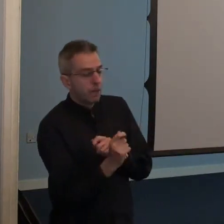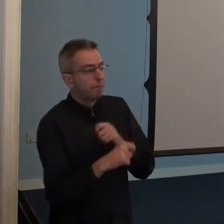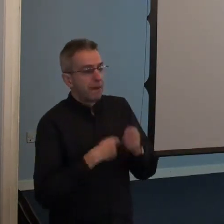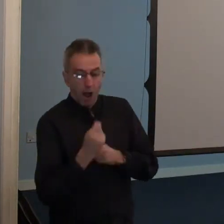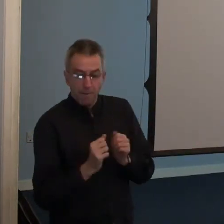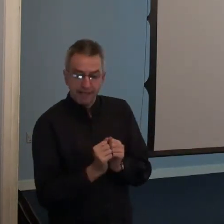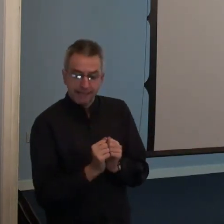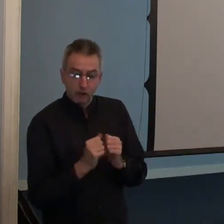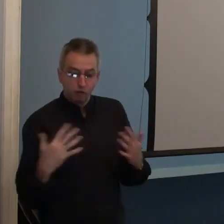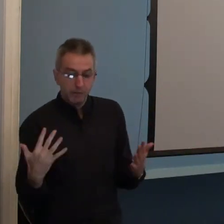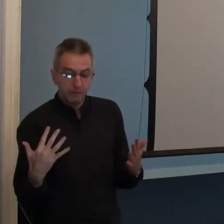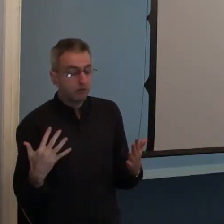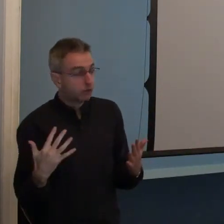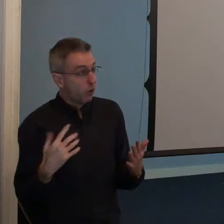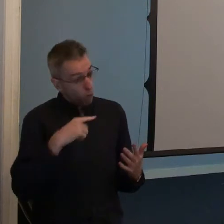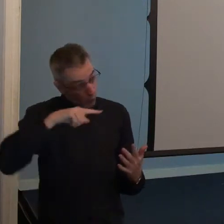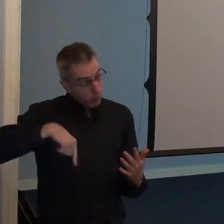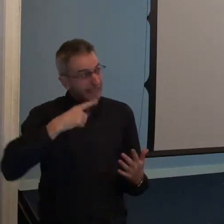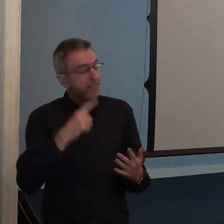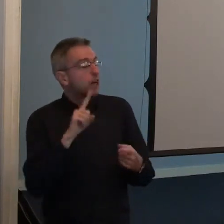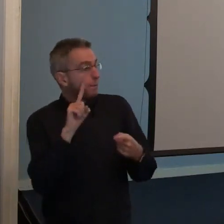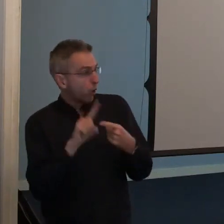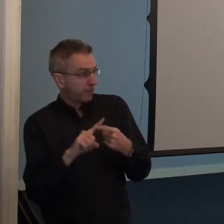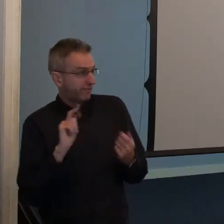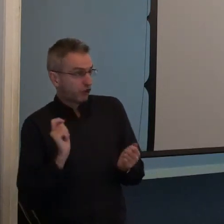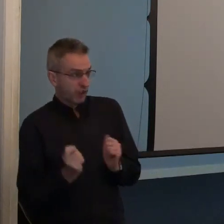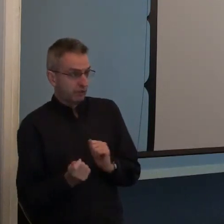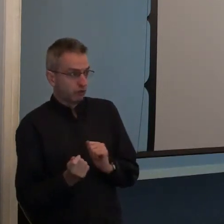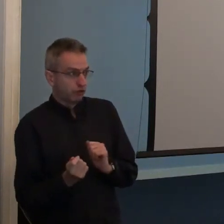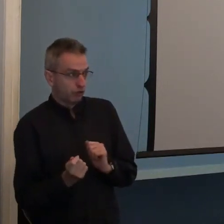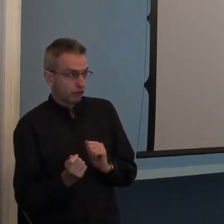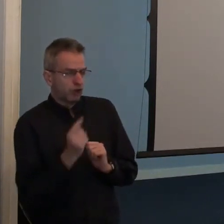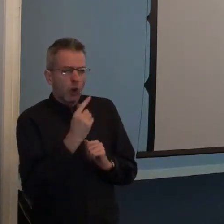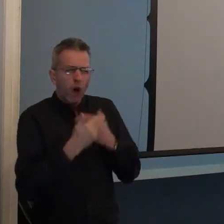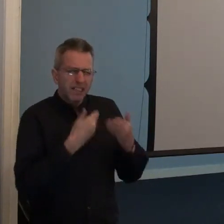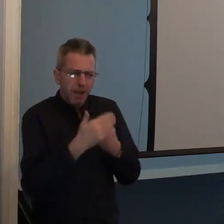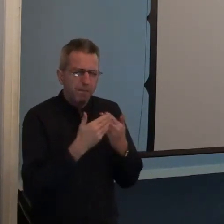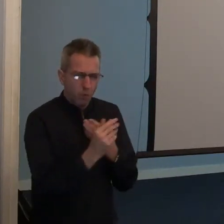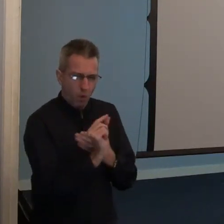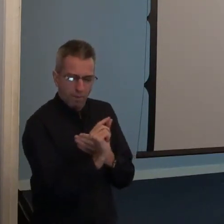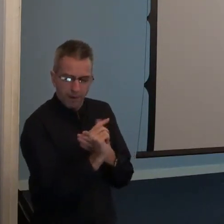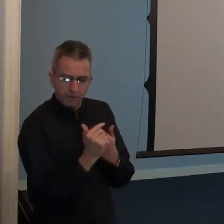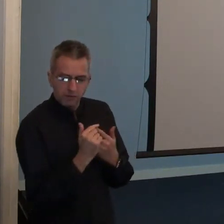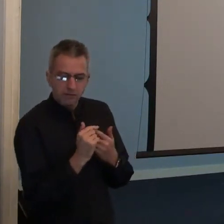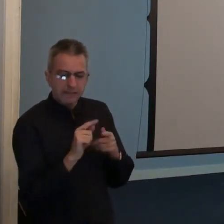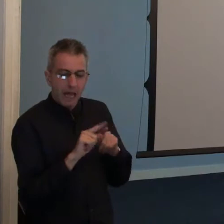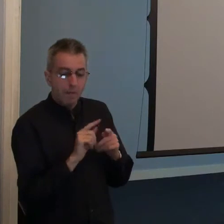So what we were interested in was the change. And if they had moved towards a disagreement with the statement, then we referred to that